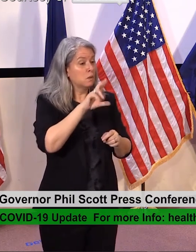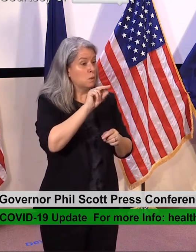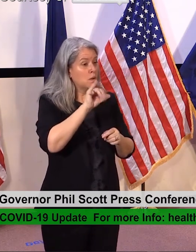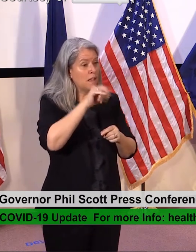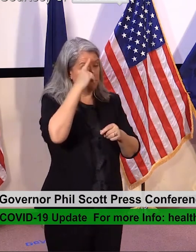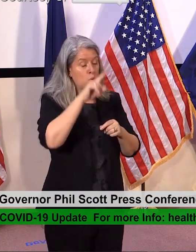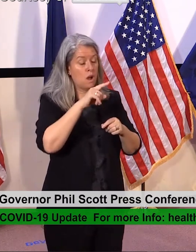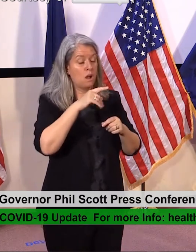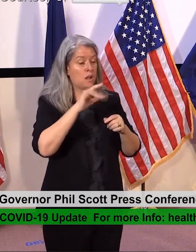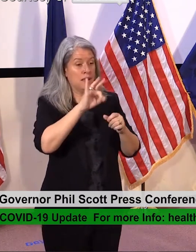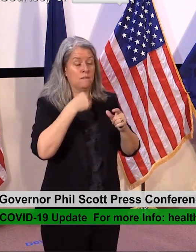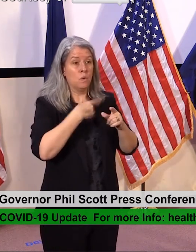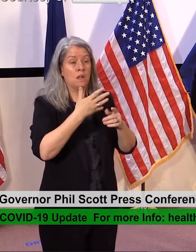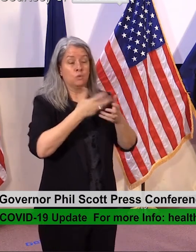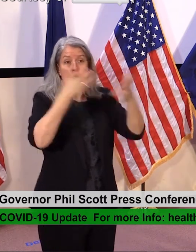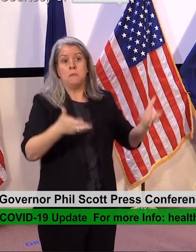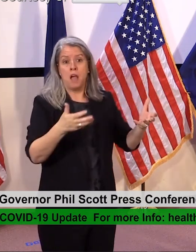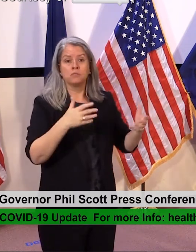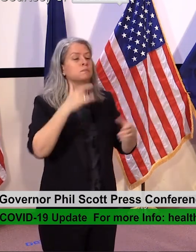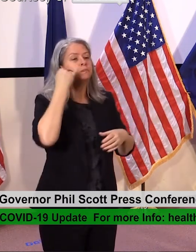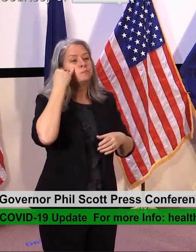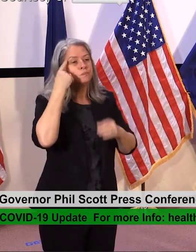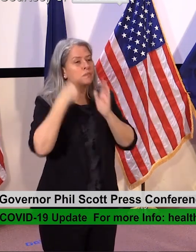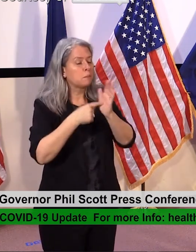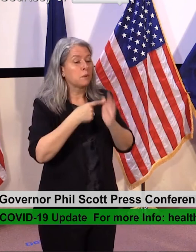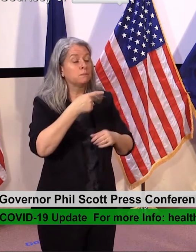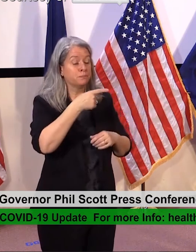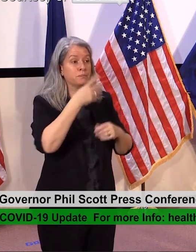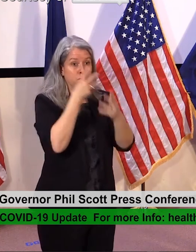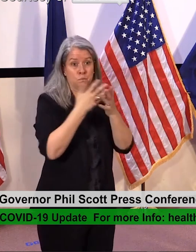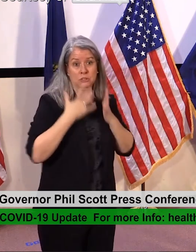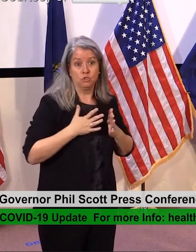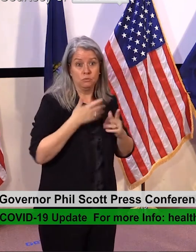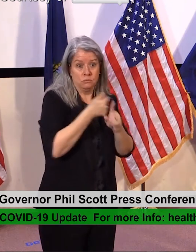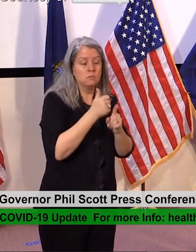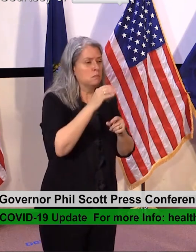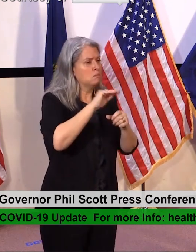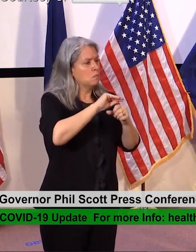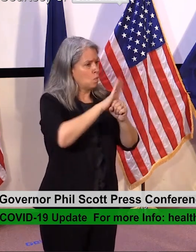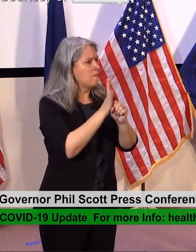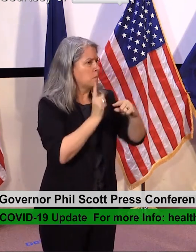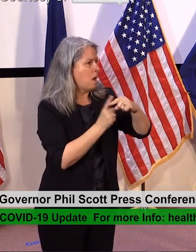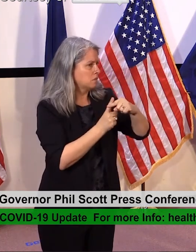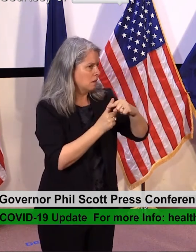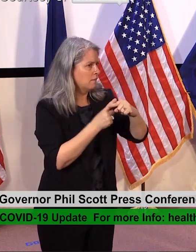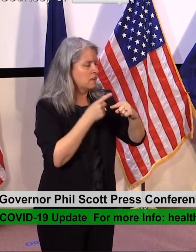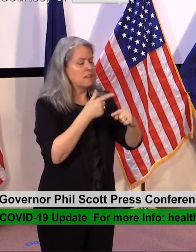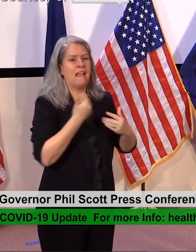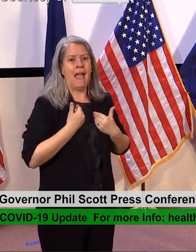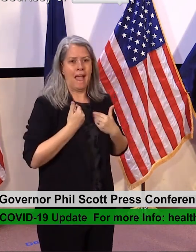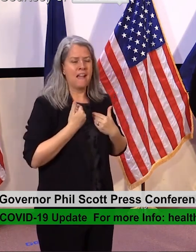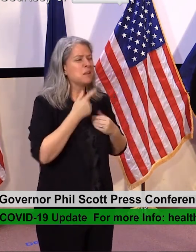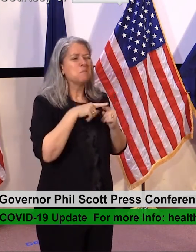surge capacity. So if there are inmates who are COVID-19 positive and